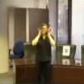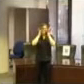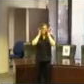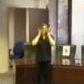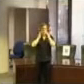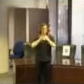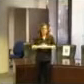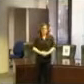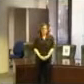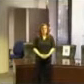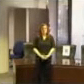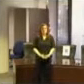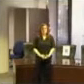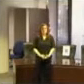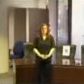Affirmative.